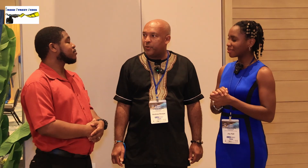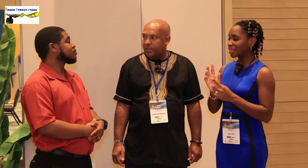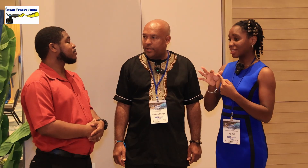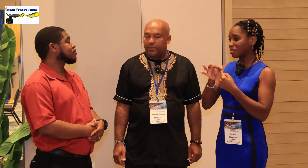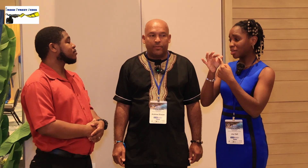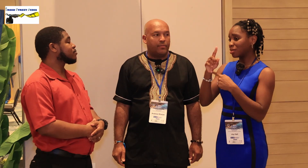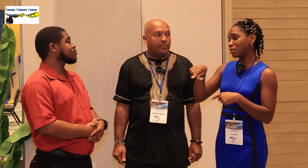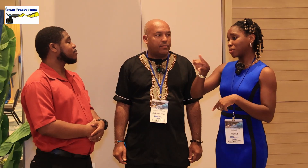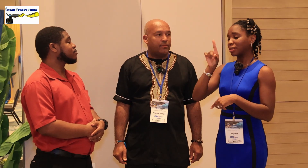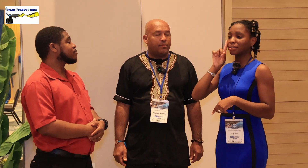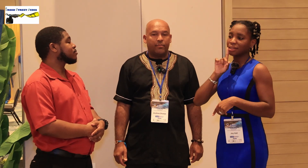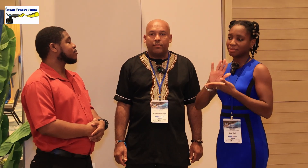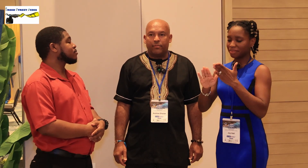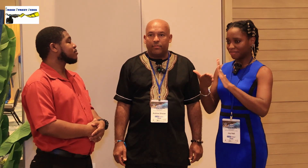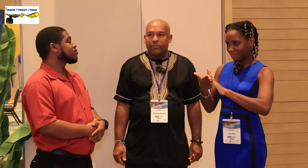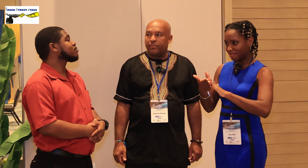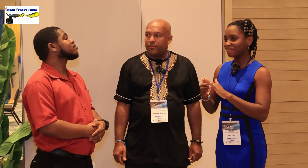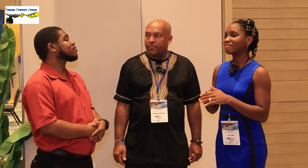deaf community.